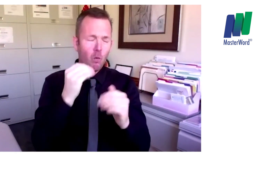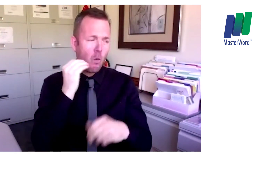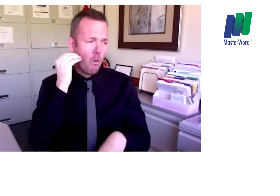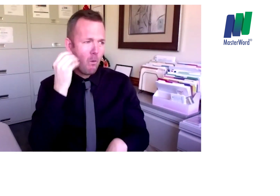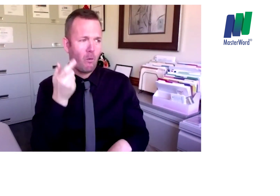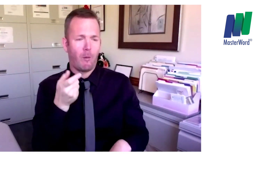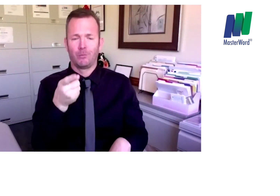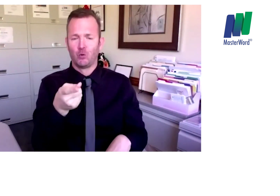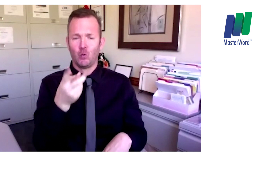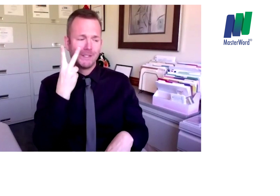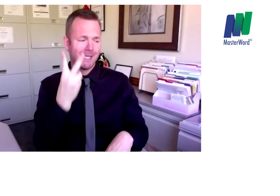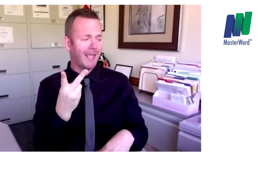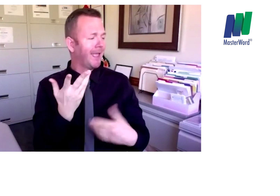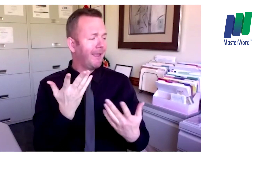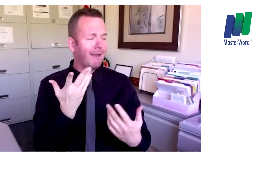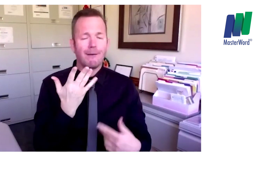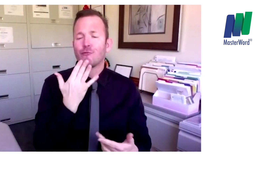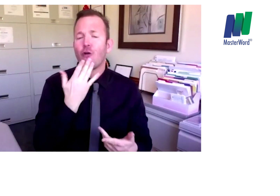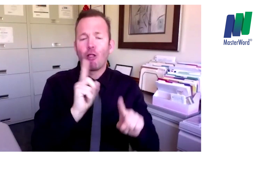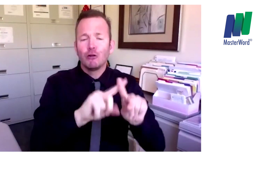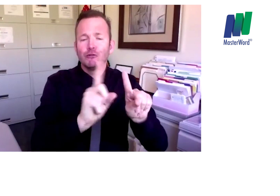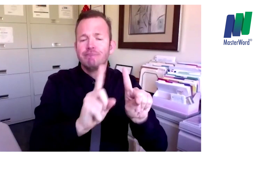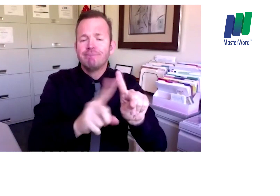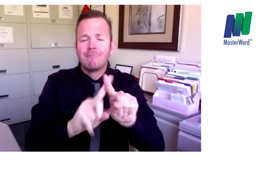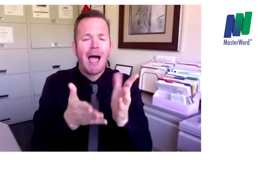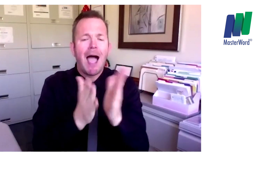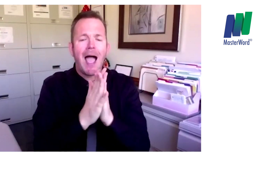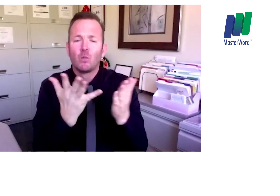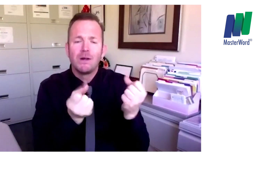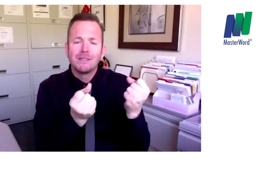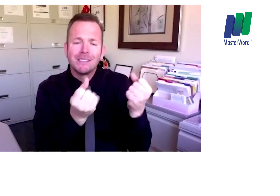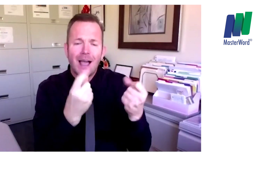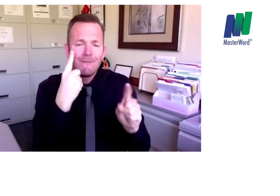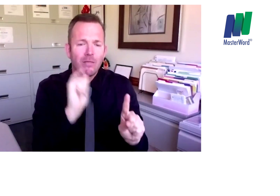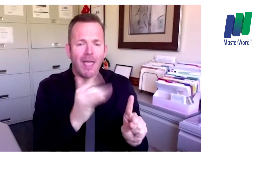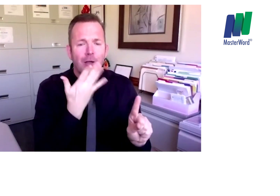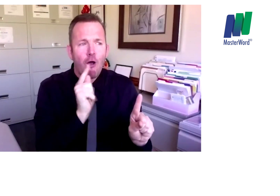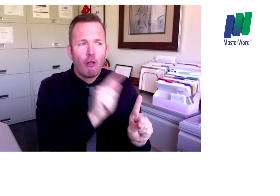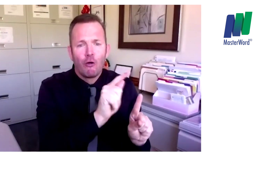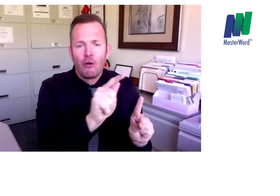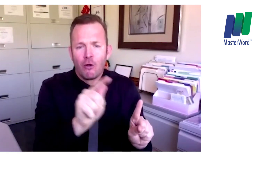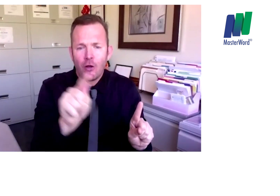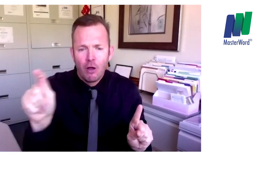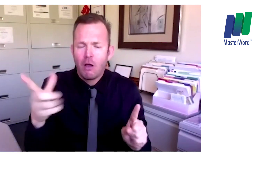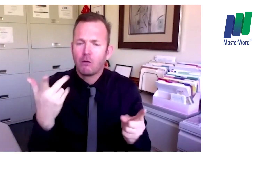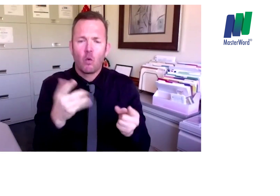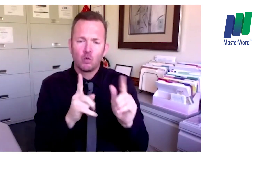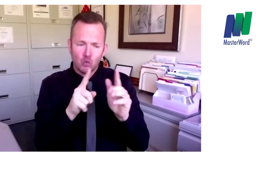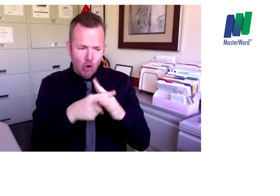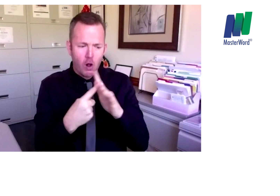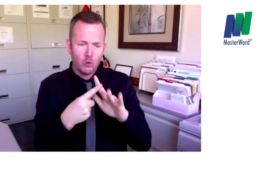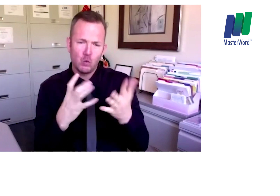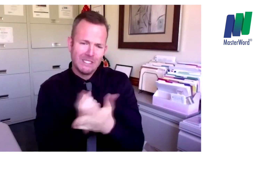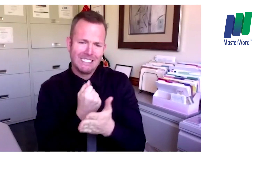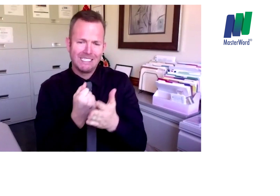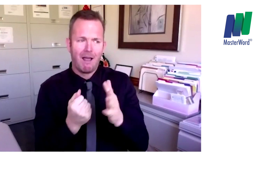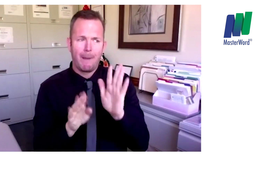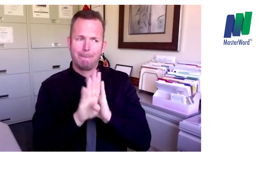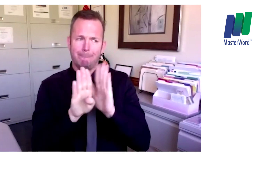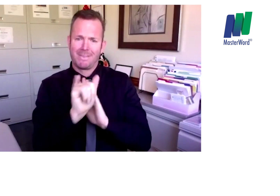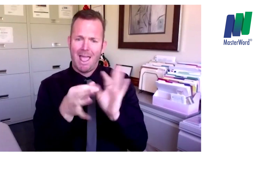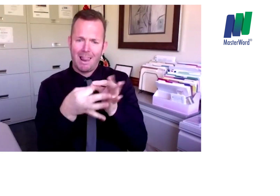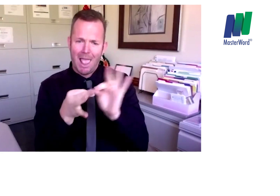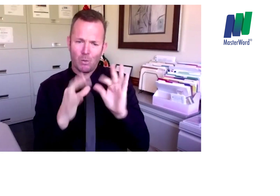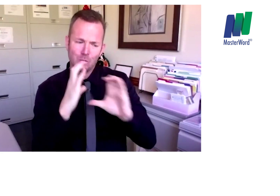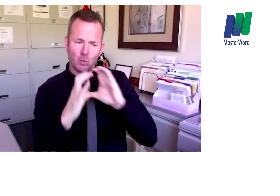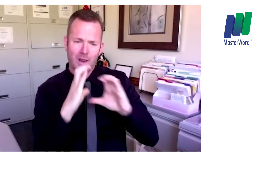we already have kind of what we need. We're in our homes. I don't even see different colors. You can maybe ask a child in a deaf context, what's the color sign